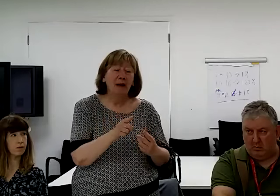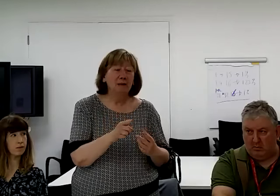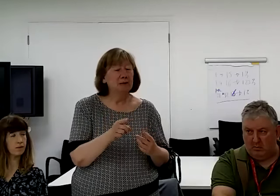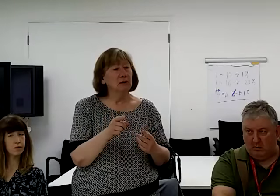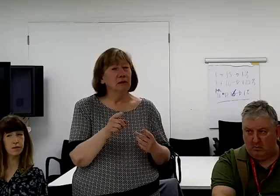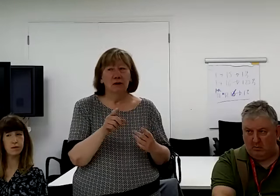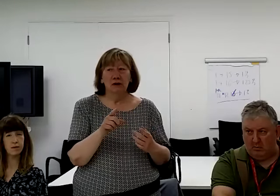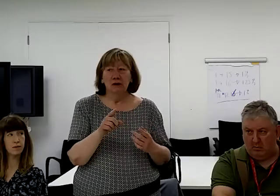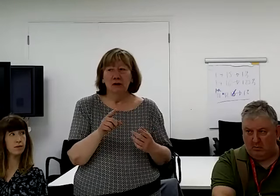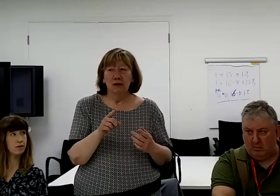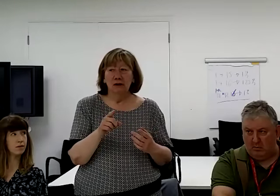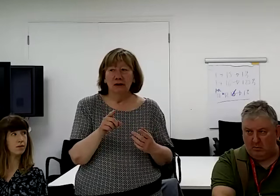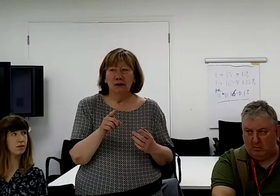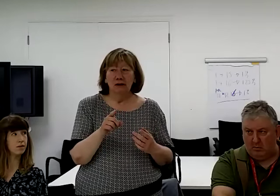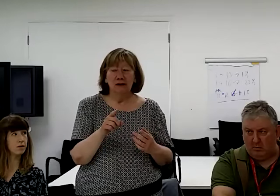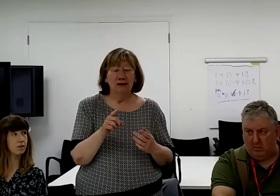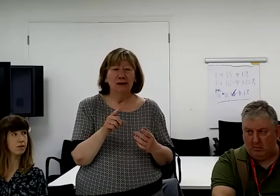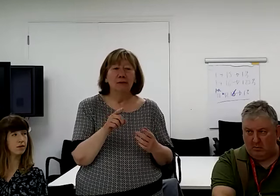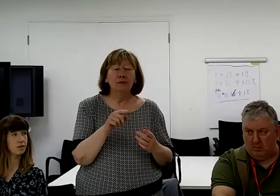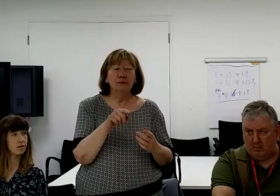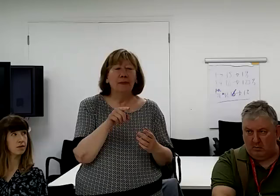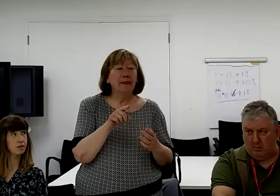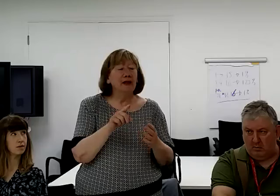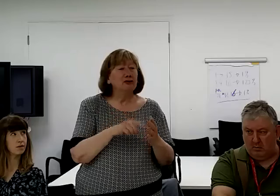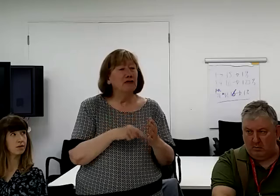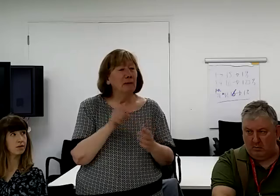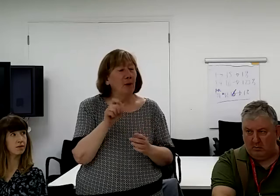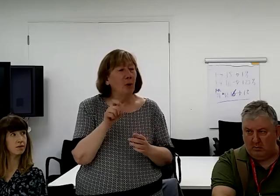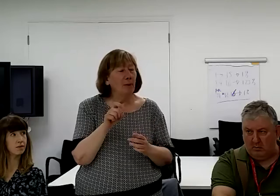interesting because in the